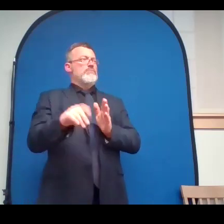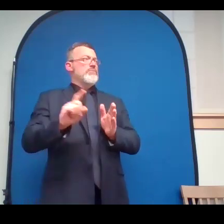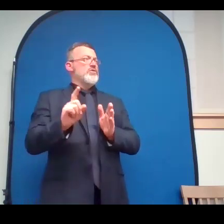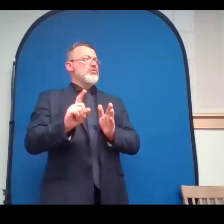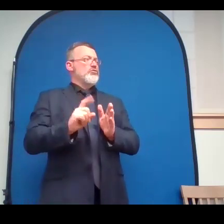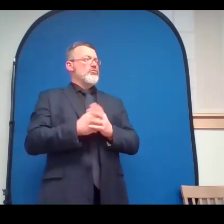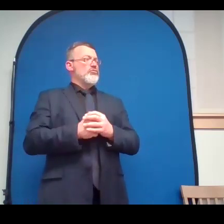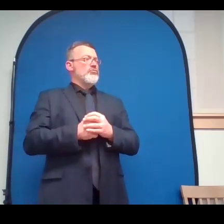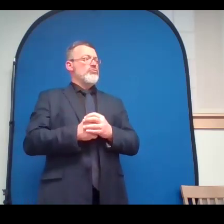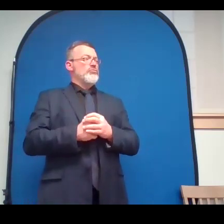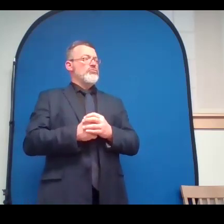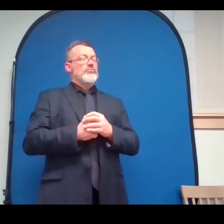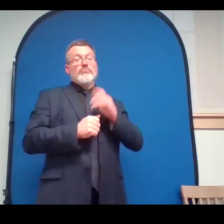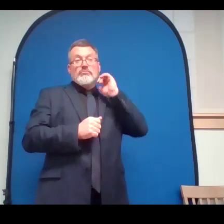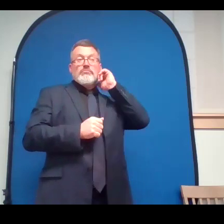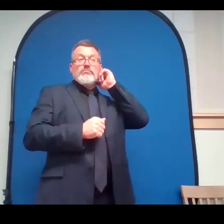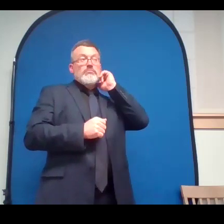Is the one that